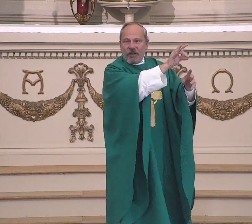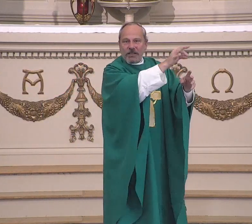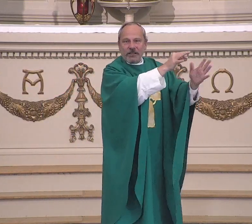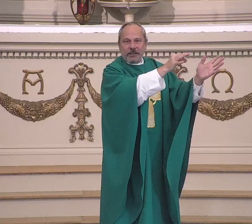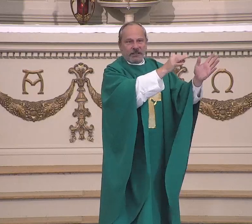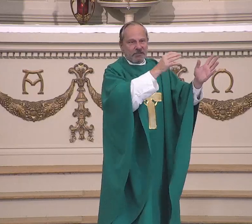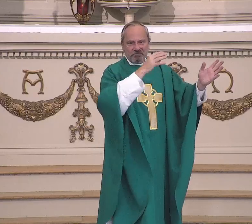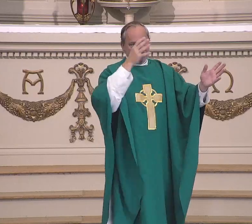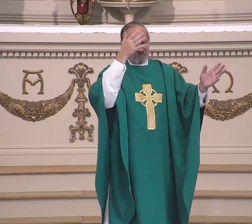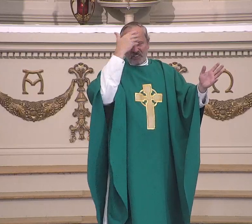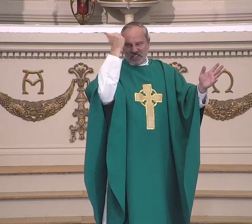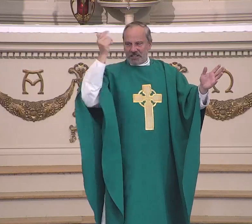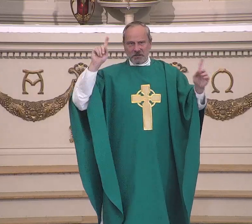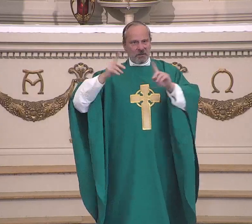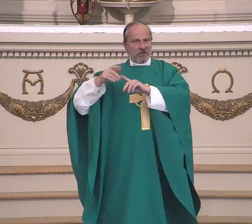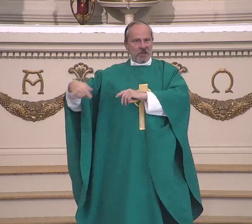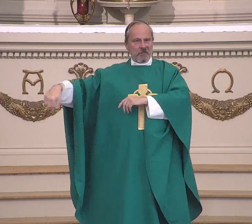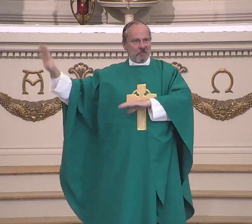to scatter?